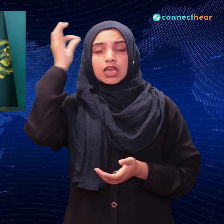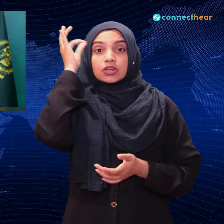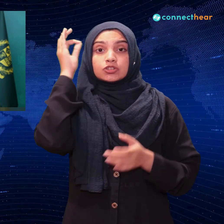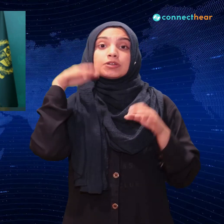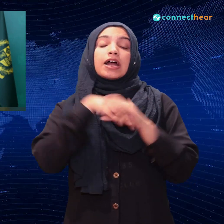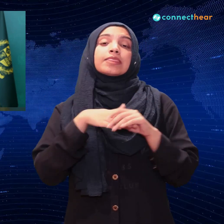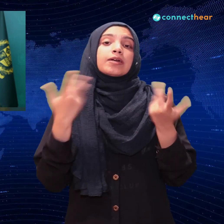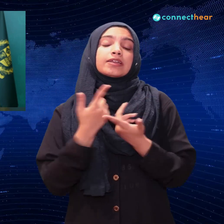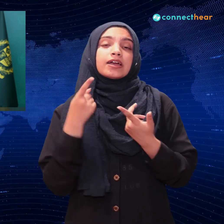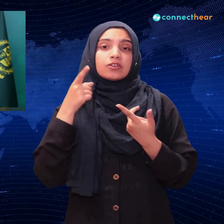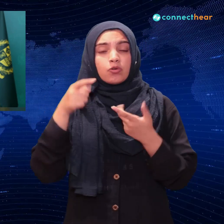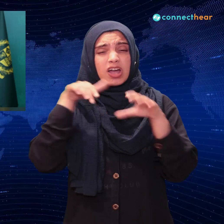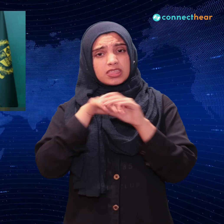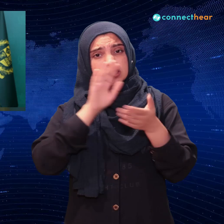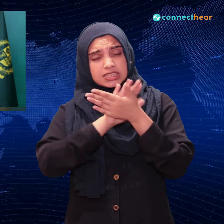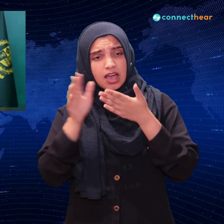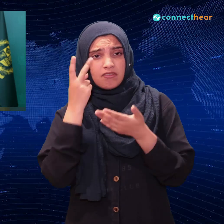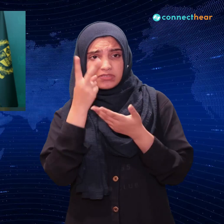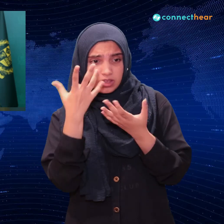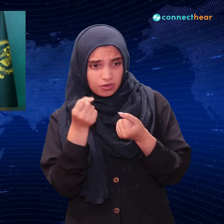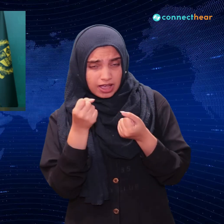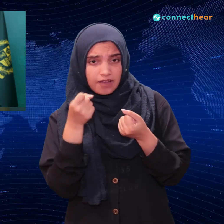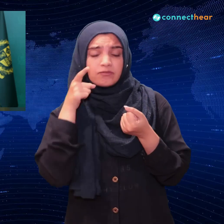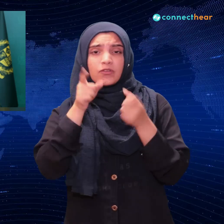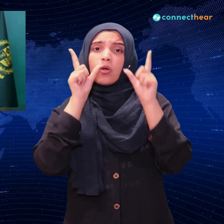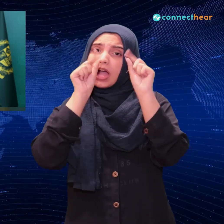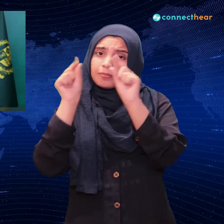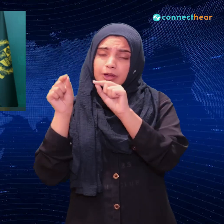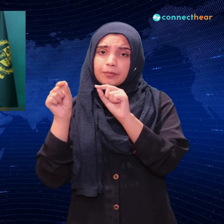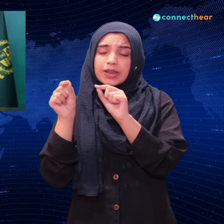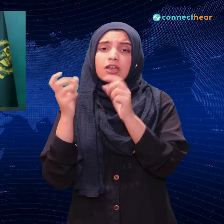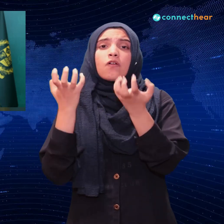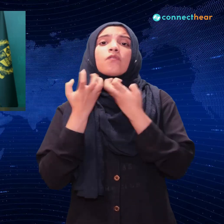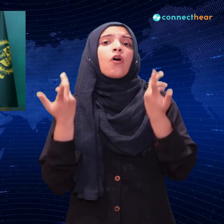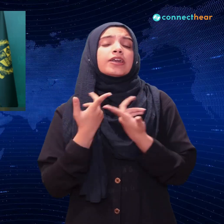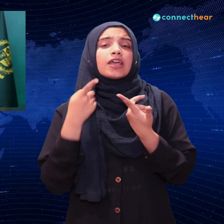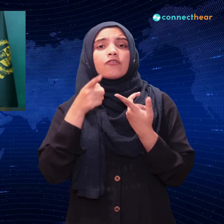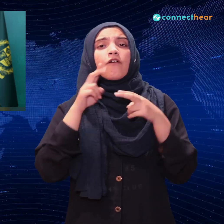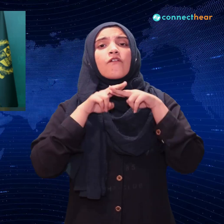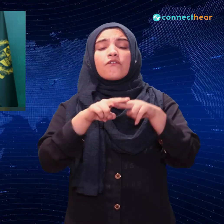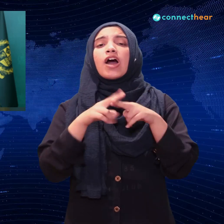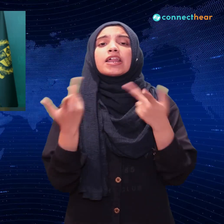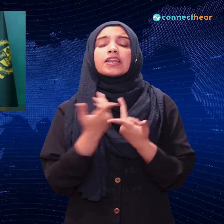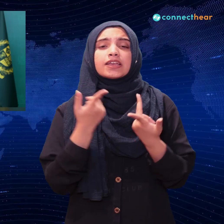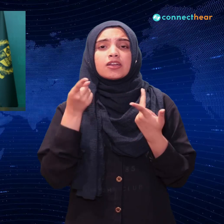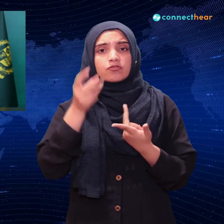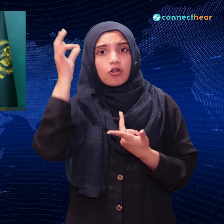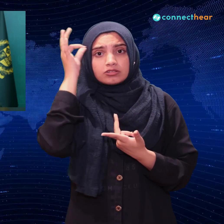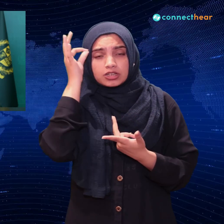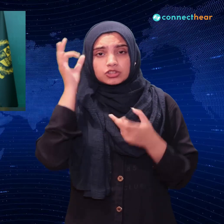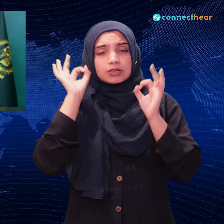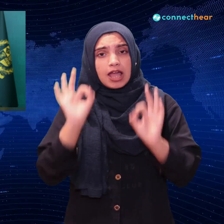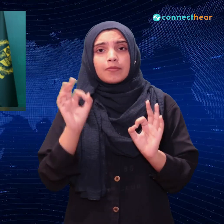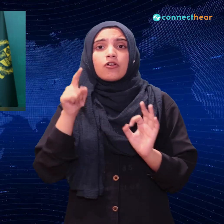clearly prescribe, the resolutions clearly prescribe that the final disposition of the disputed territory